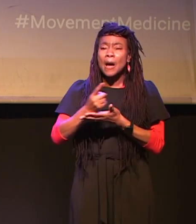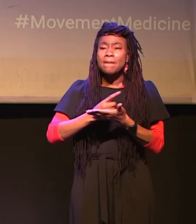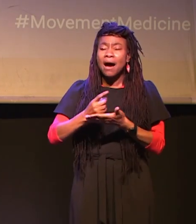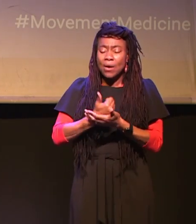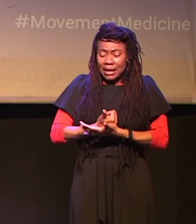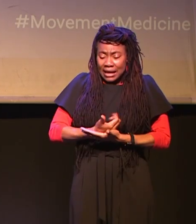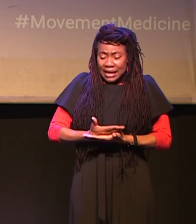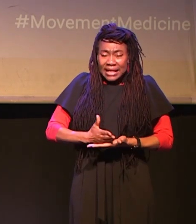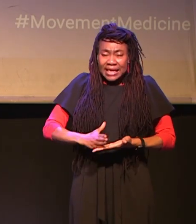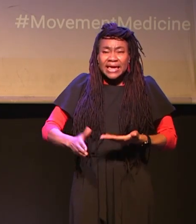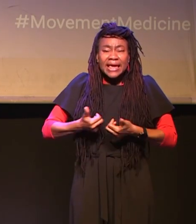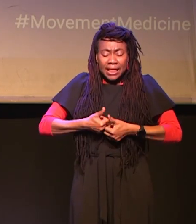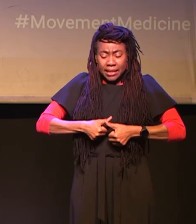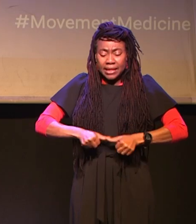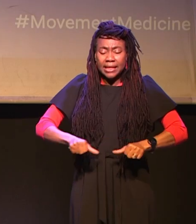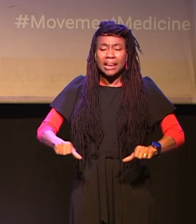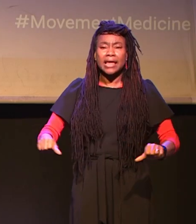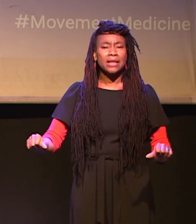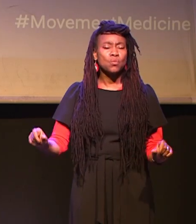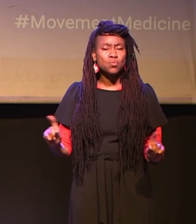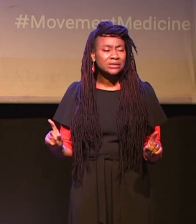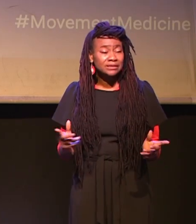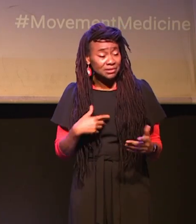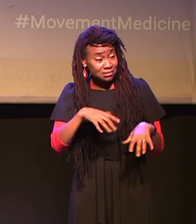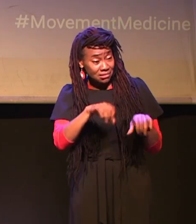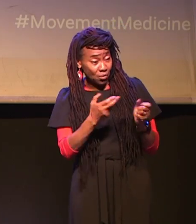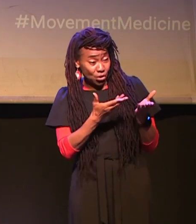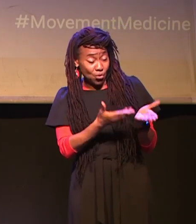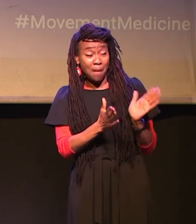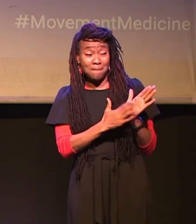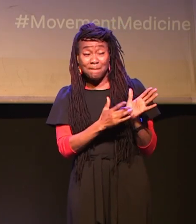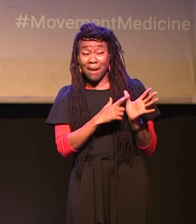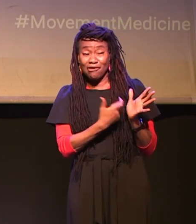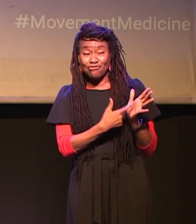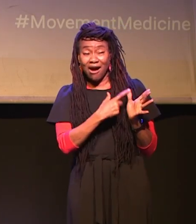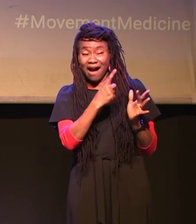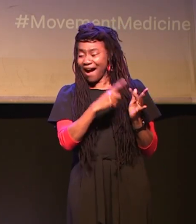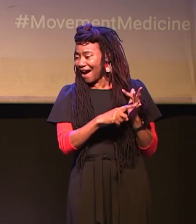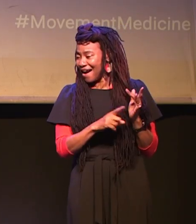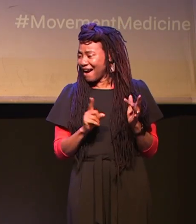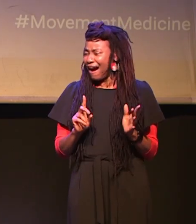And maybe we can start with you, Marai. Okay. No.